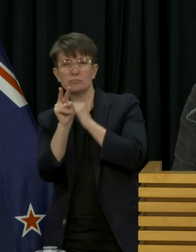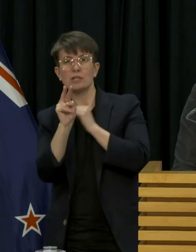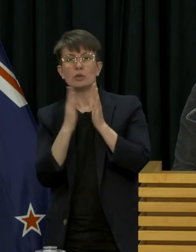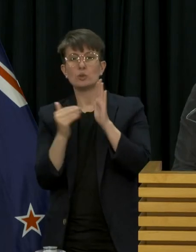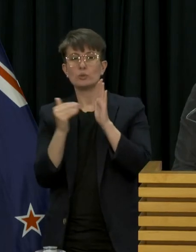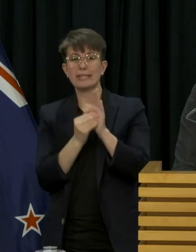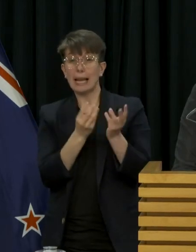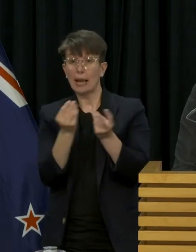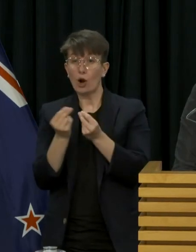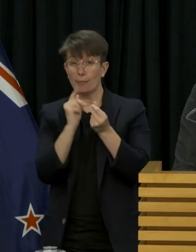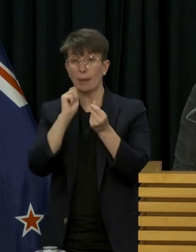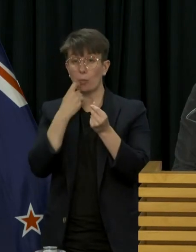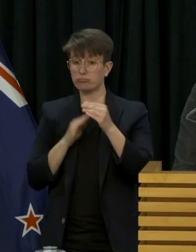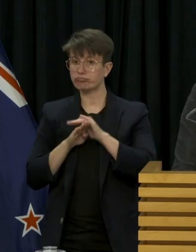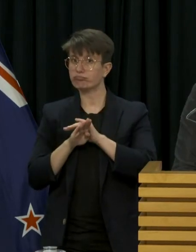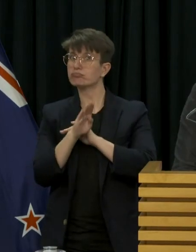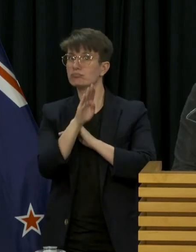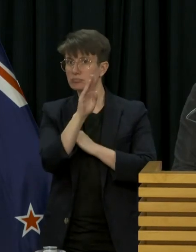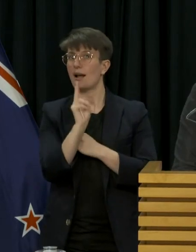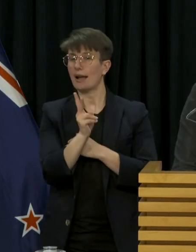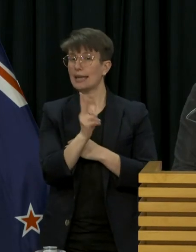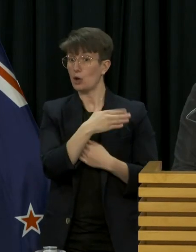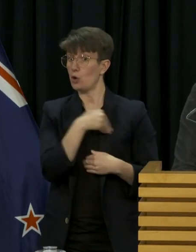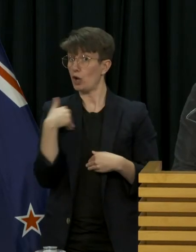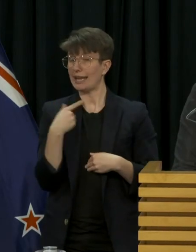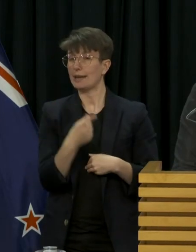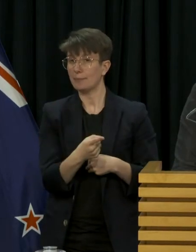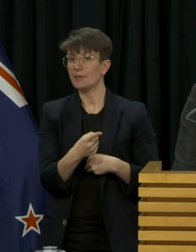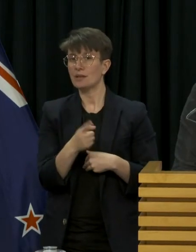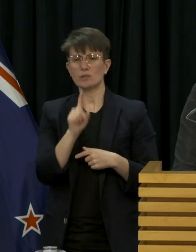in 100 year event. We can't look at New Zealand in isolation and